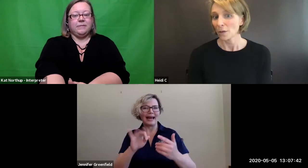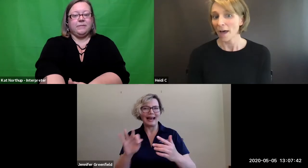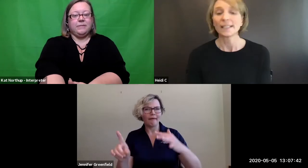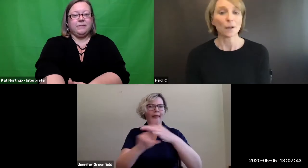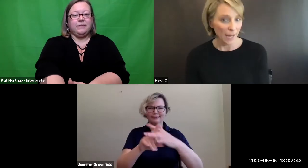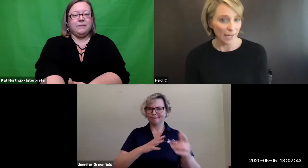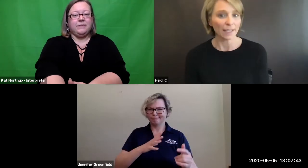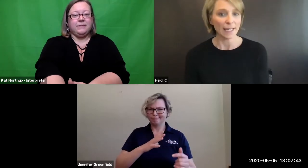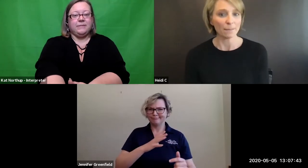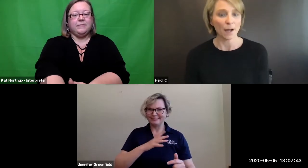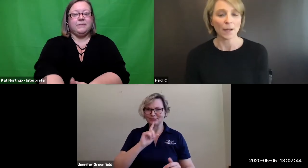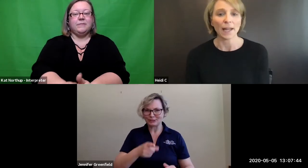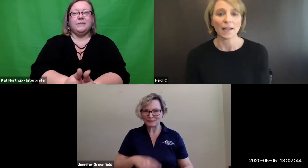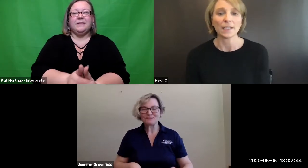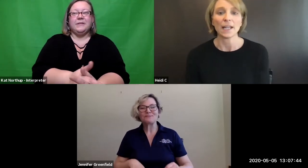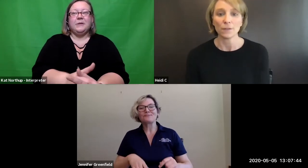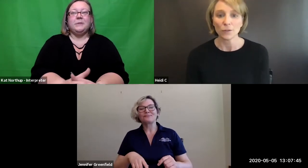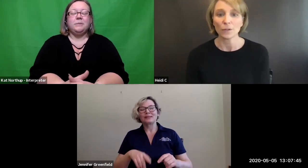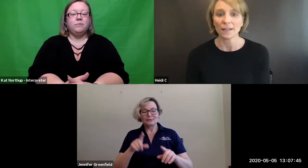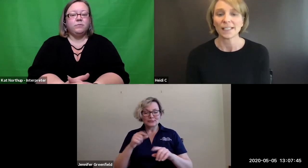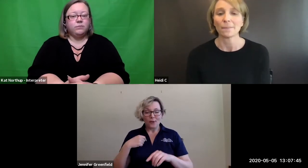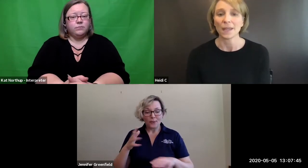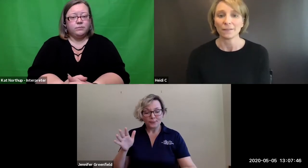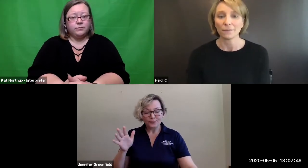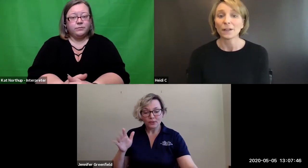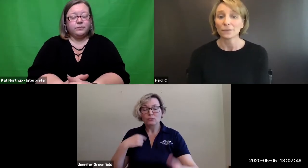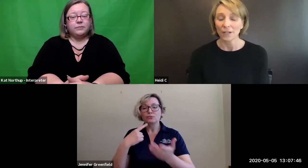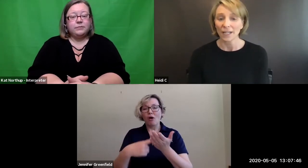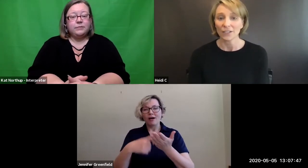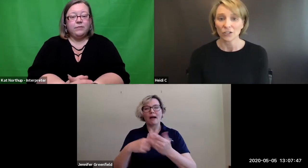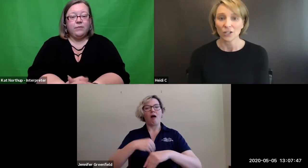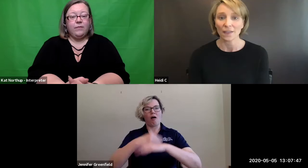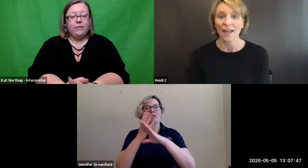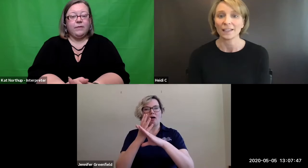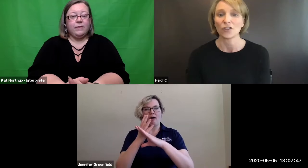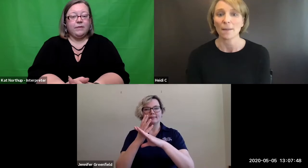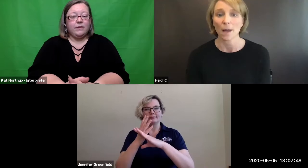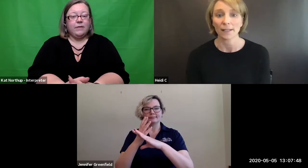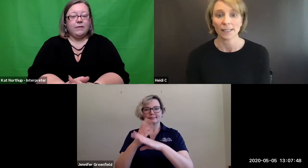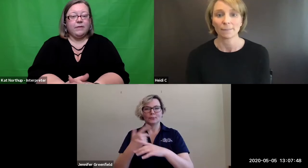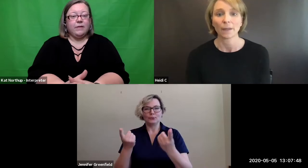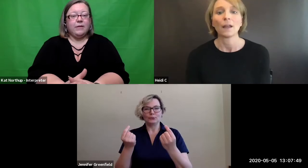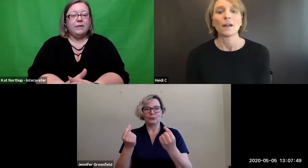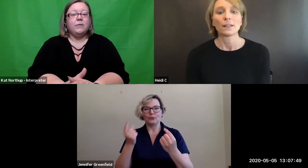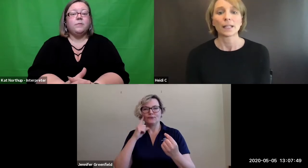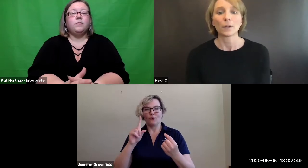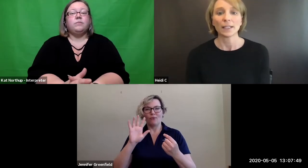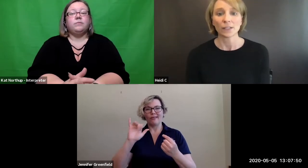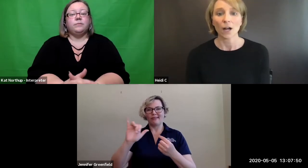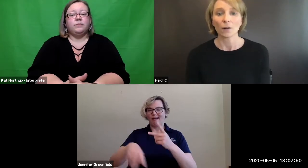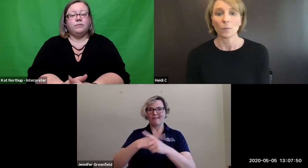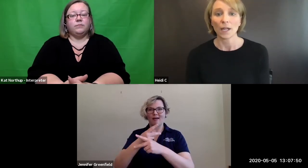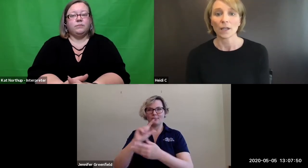No thoughts? Okay, let's keep going. And if you do think of something, feel free to share that in the chat box. So